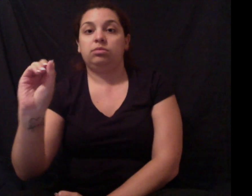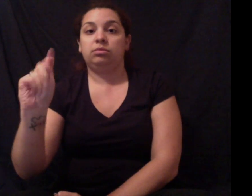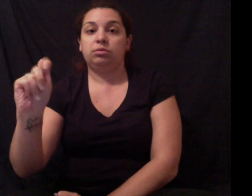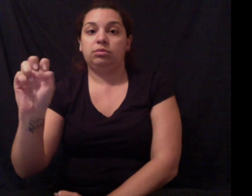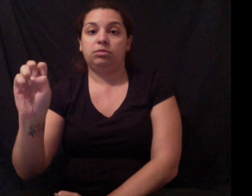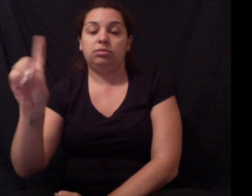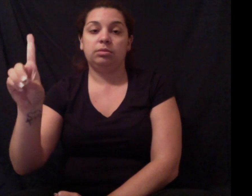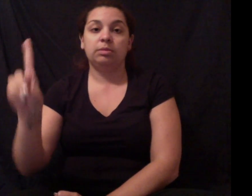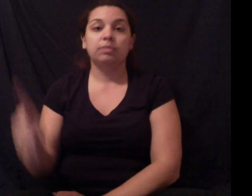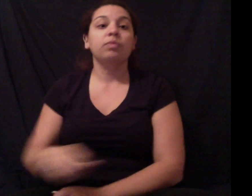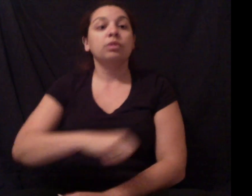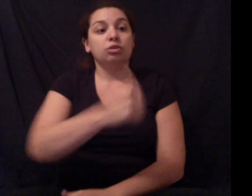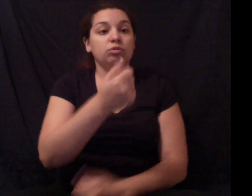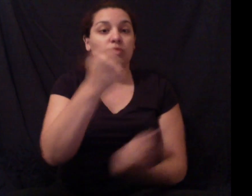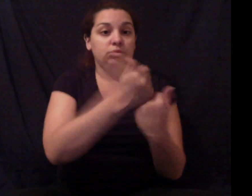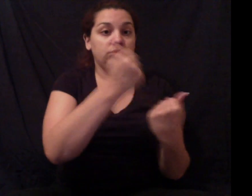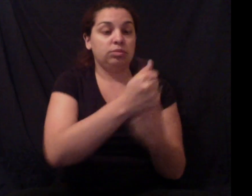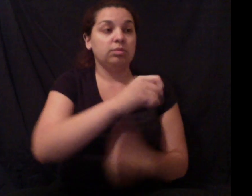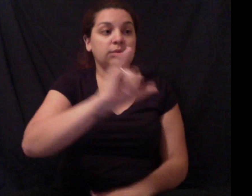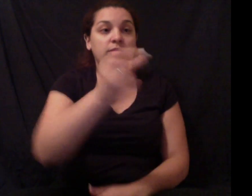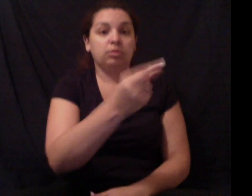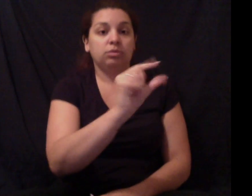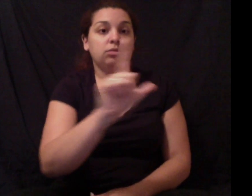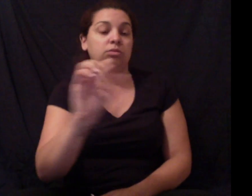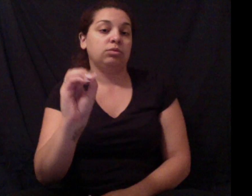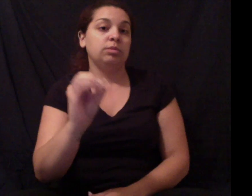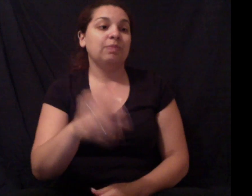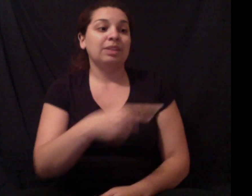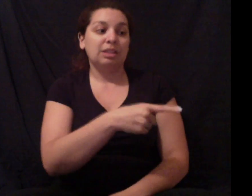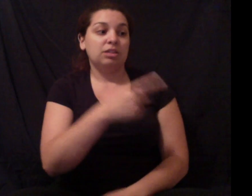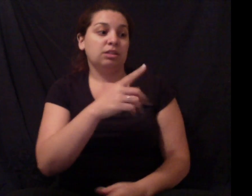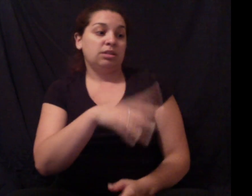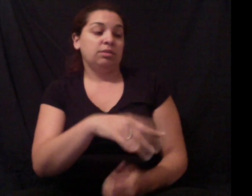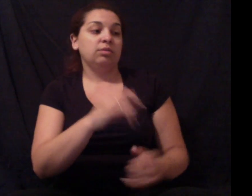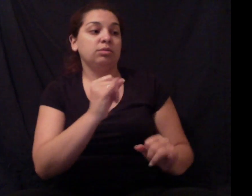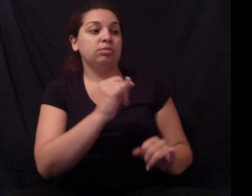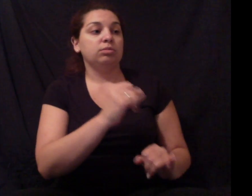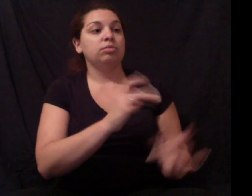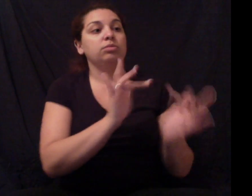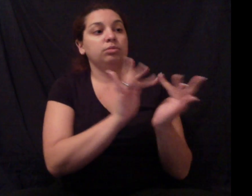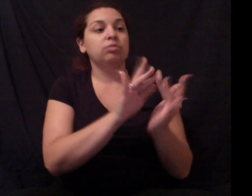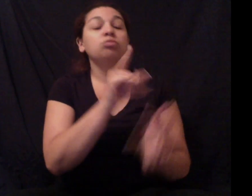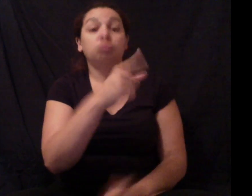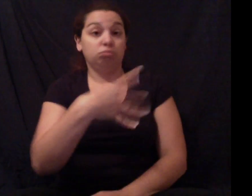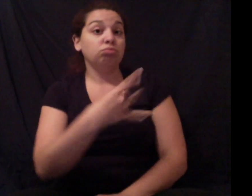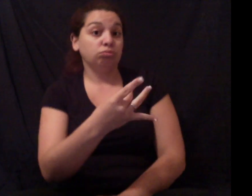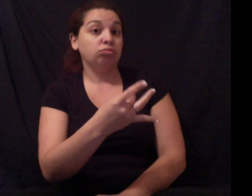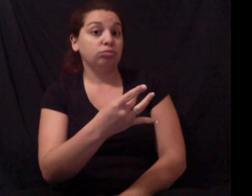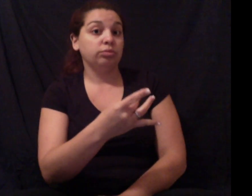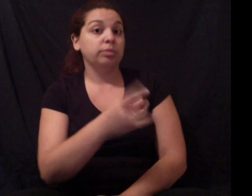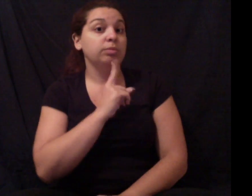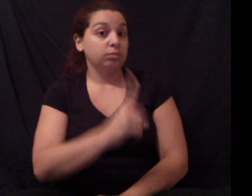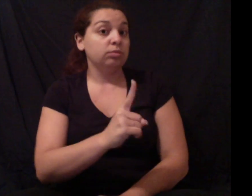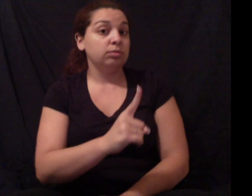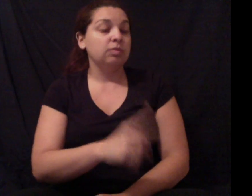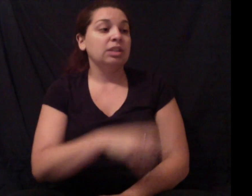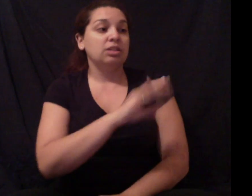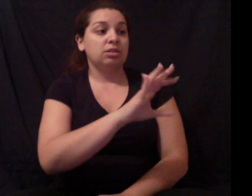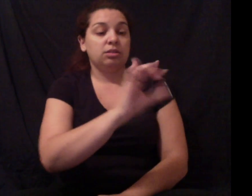UPVOTED. This episode is also brought to you by Igloo. Igloo is an intranet you'll actually like. It's a